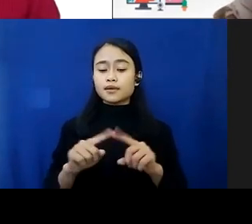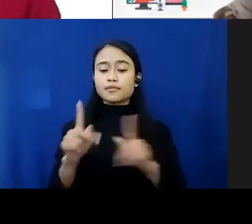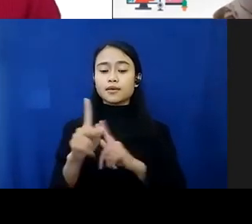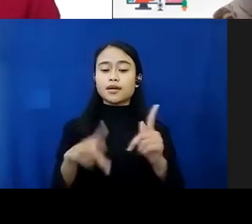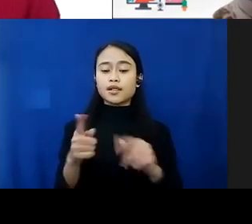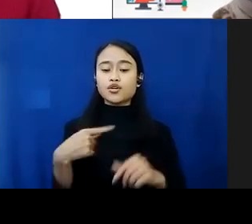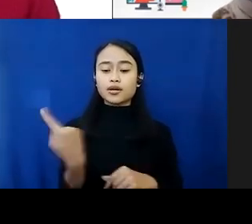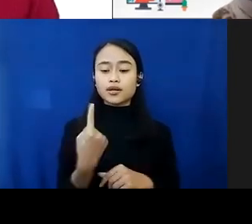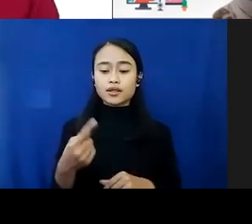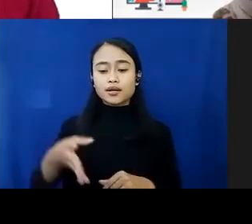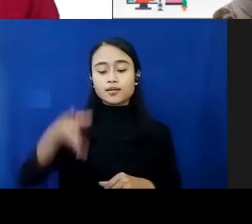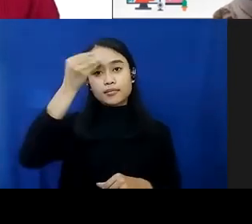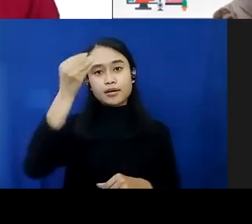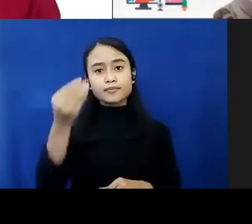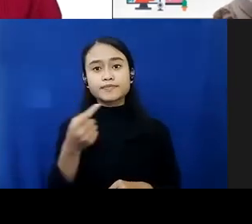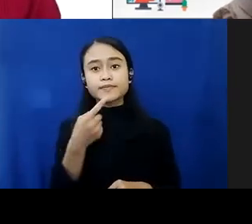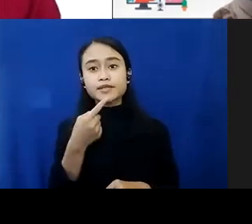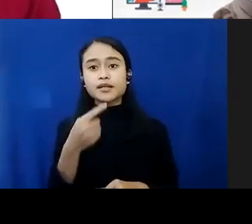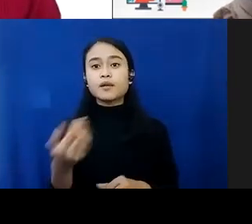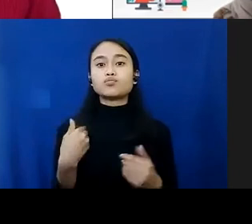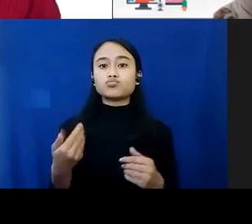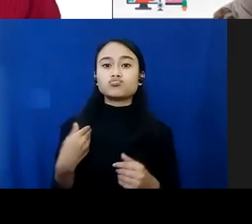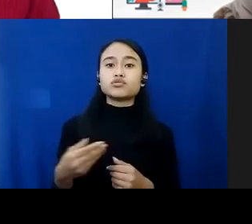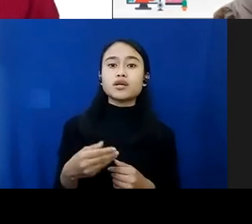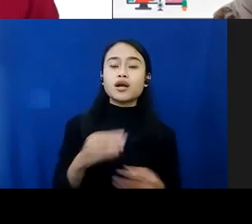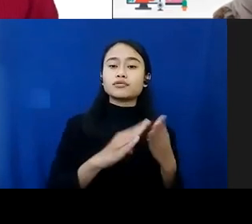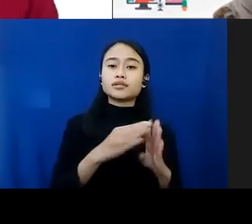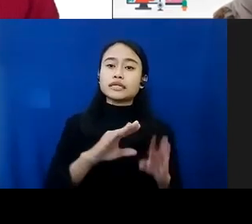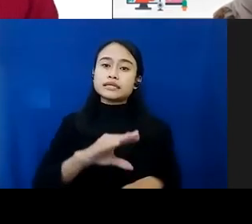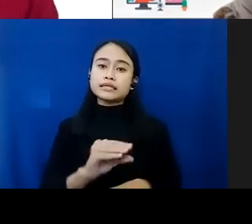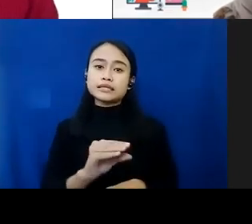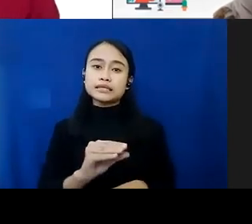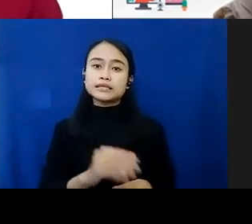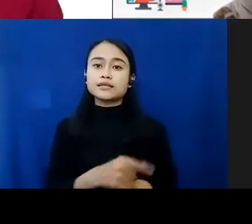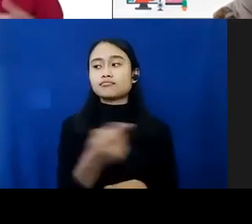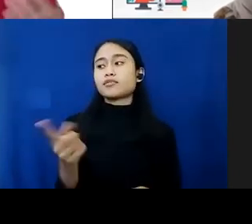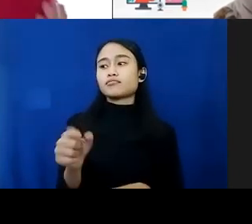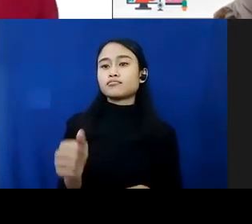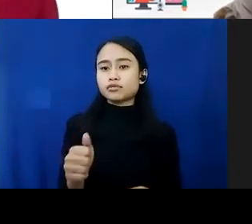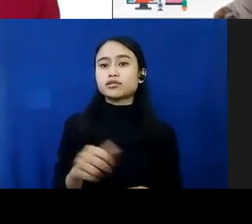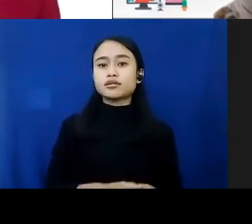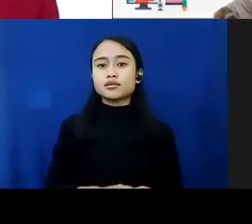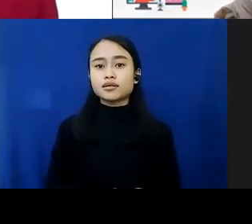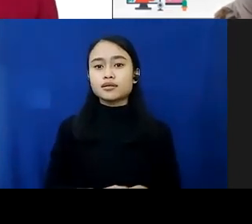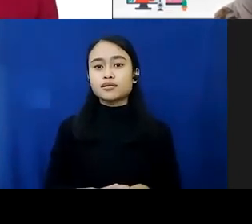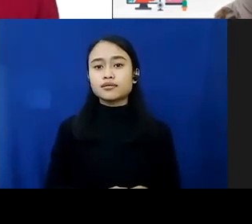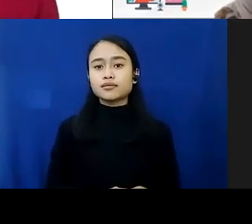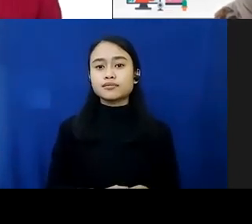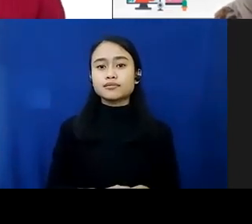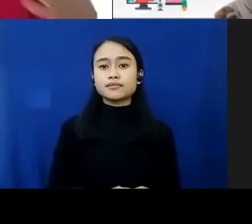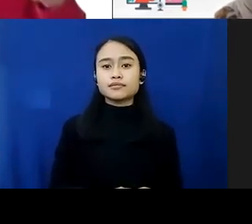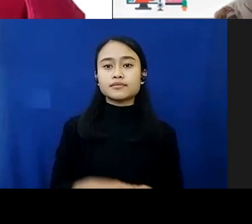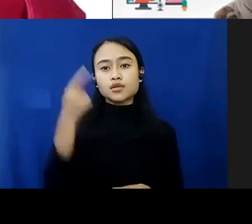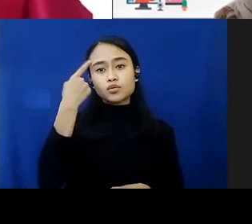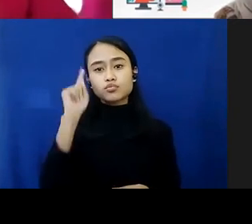communities who take these responsibilities on I've seen this work very very well and people feel empowered and unable to speak